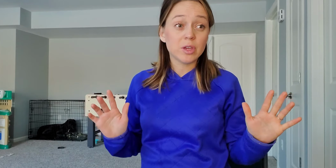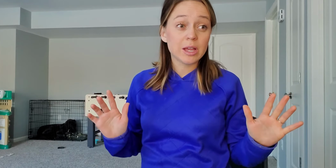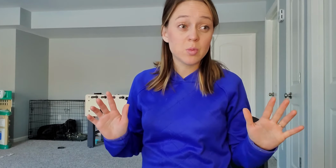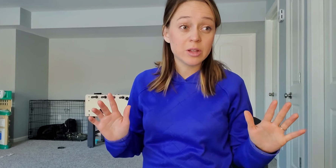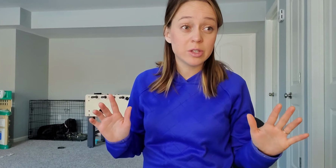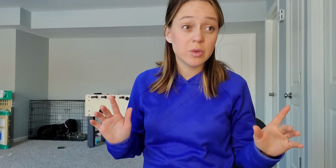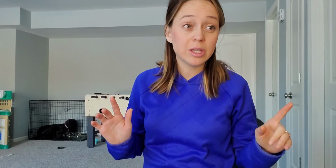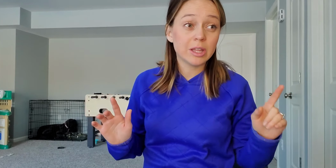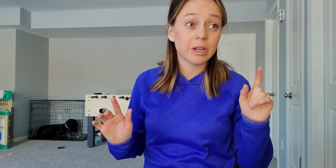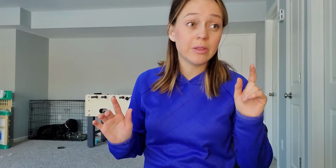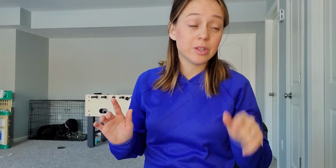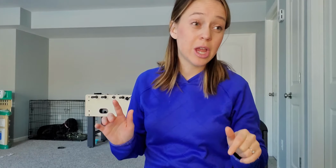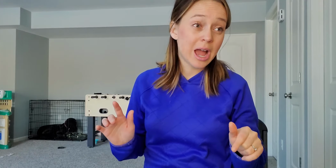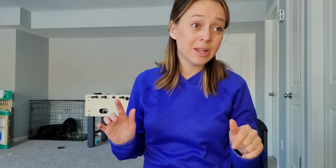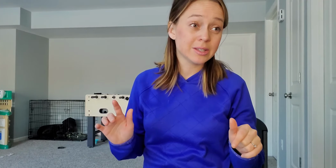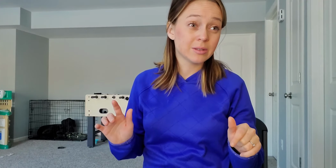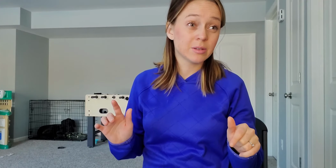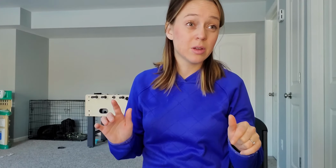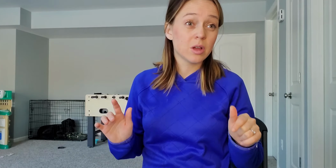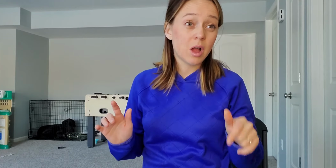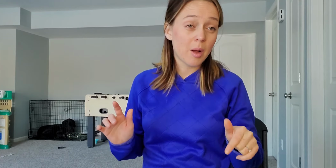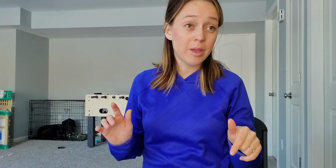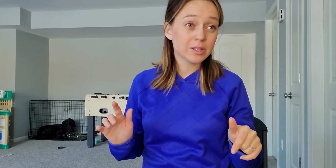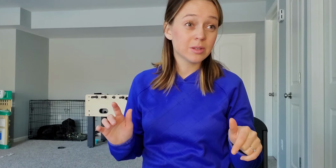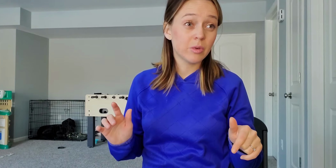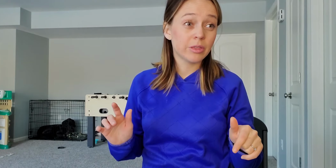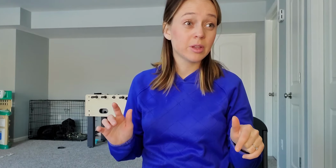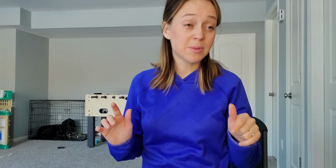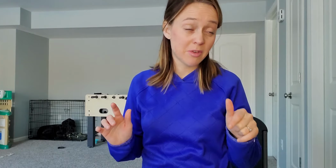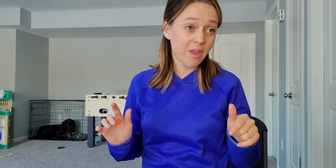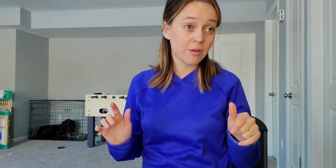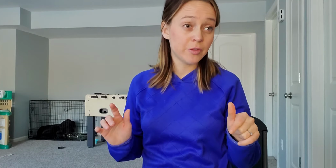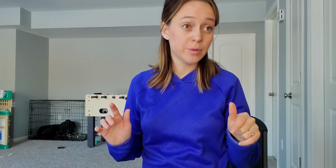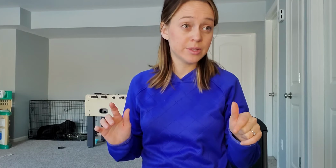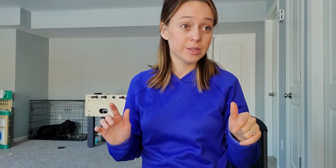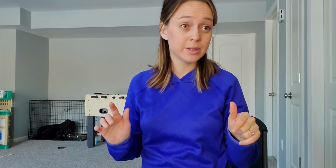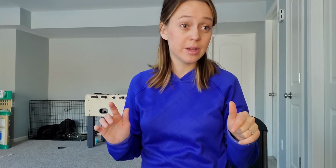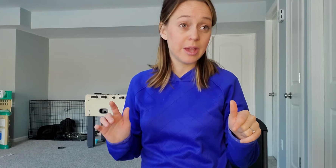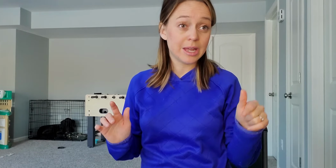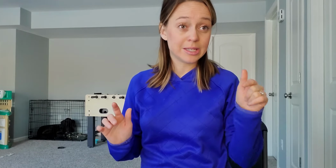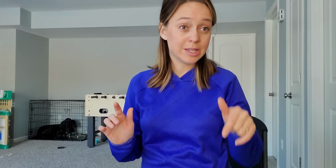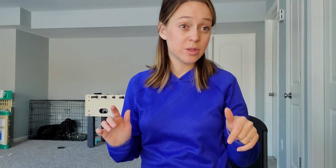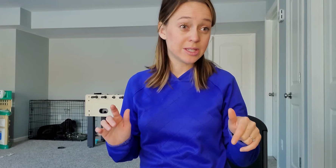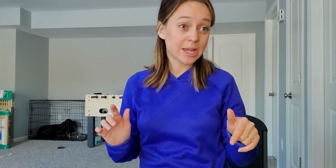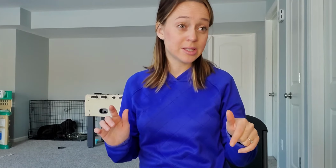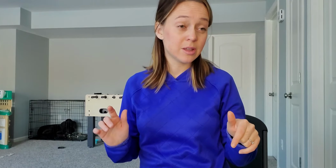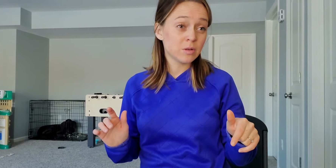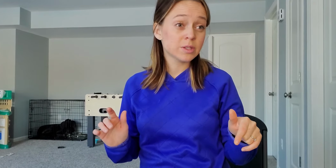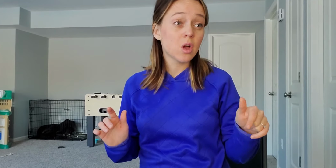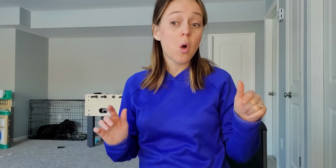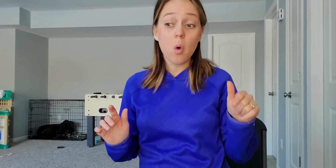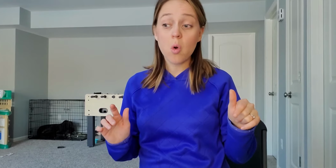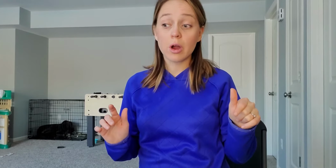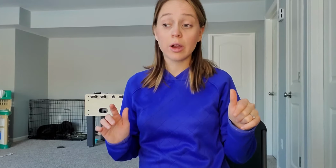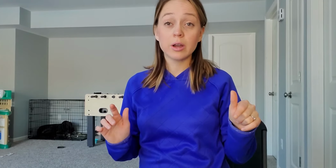guys want to, you can either in the chat comment with some of your favorite foods. And I can teach you the signs to those. Or